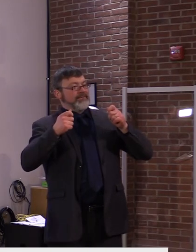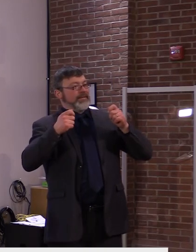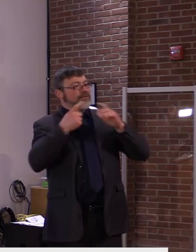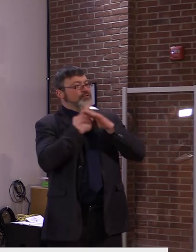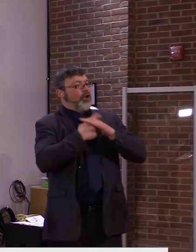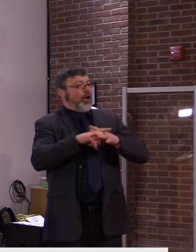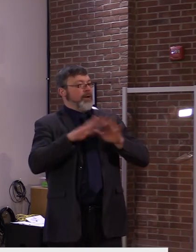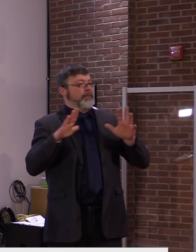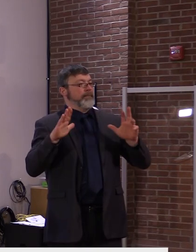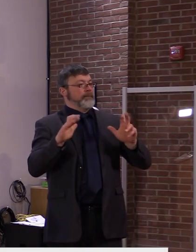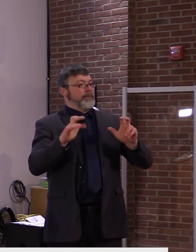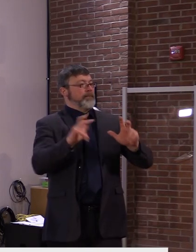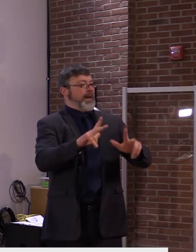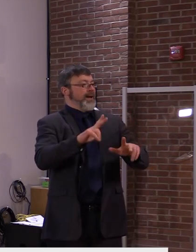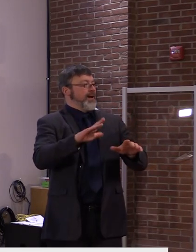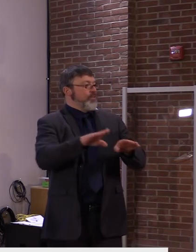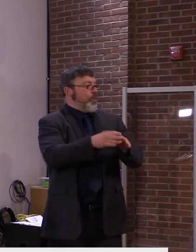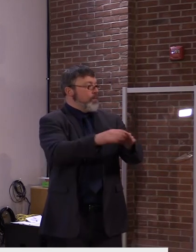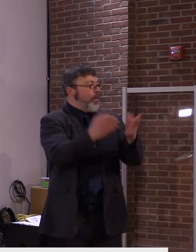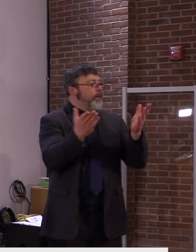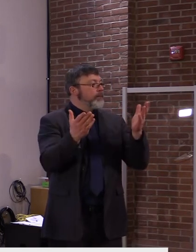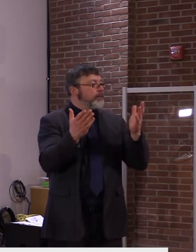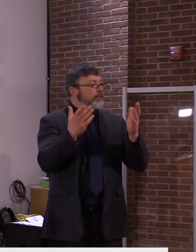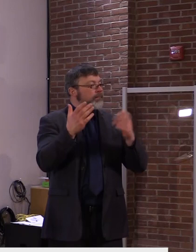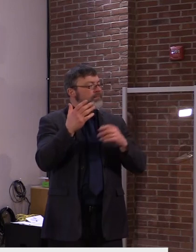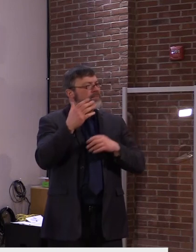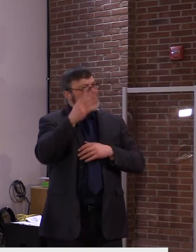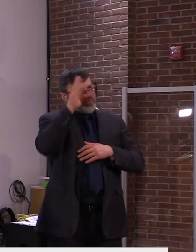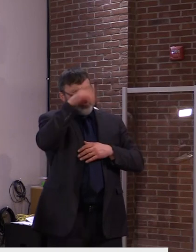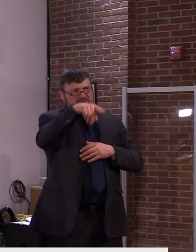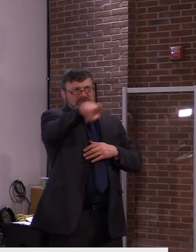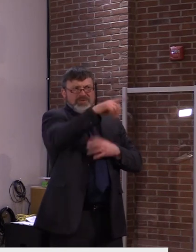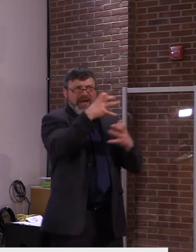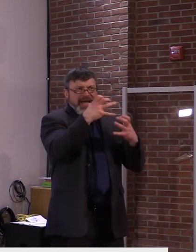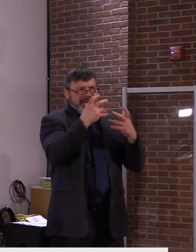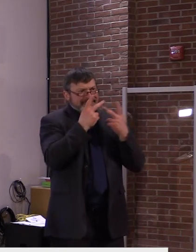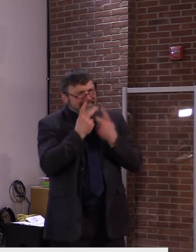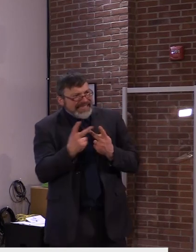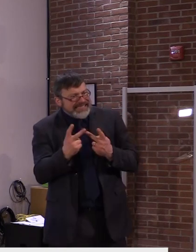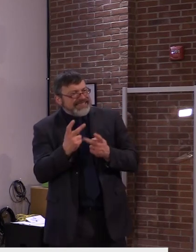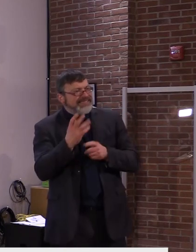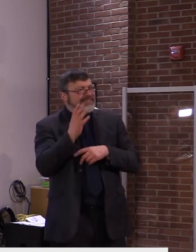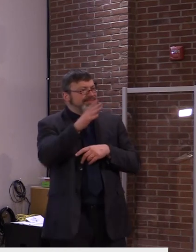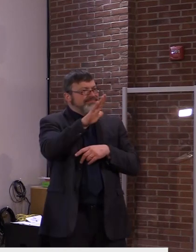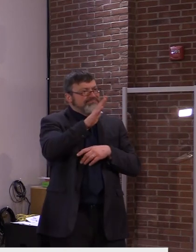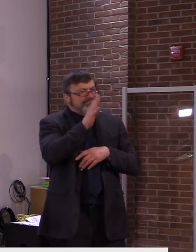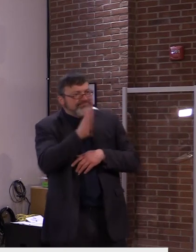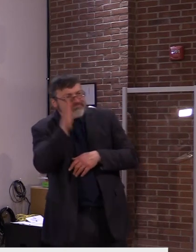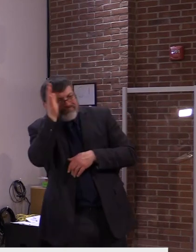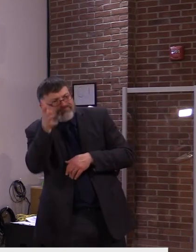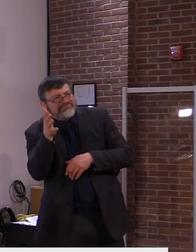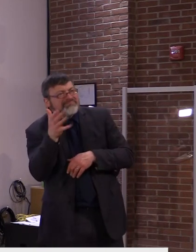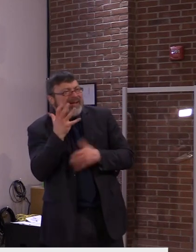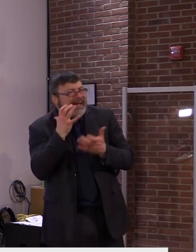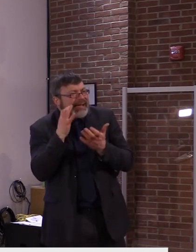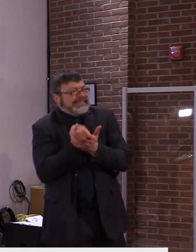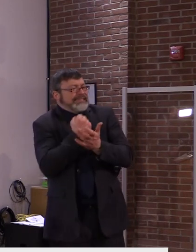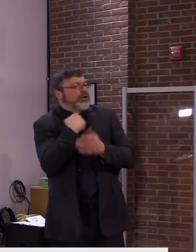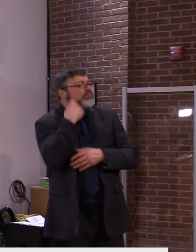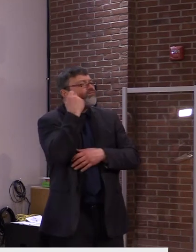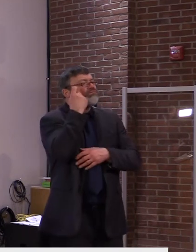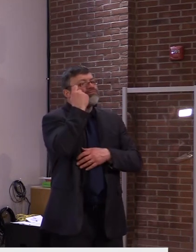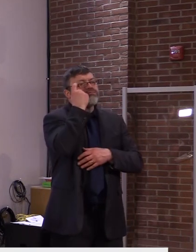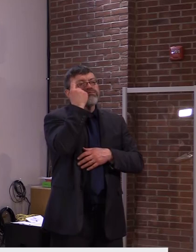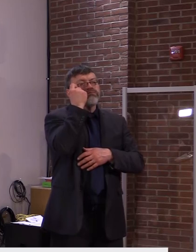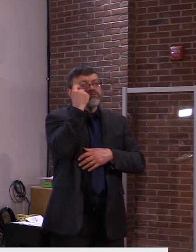this is to their health and well-being, and we'll have more to say on this in a future press conference.